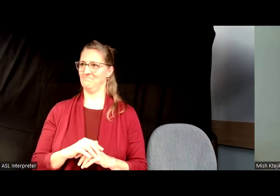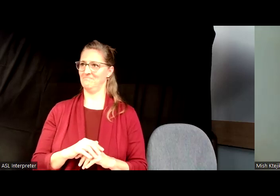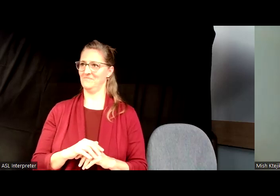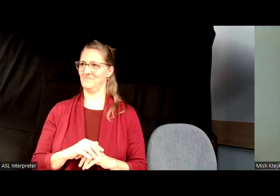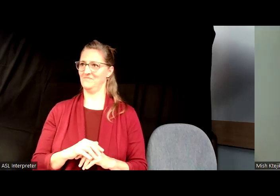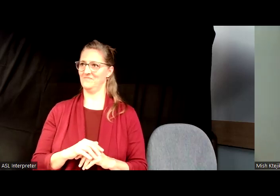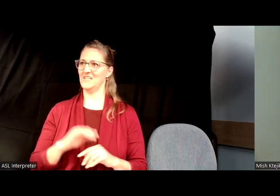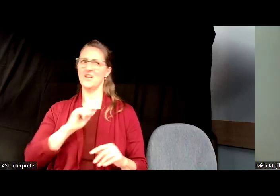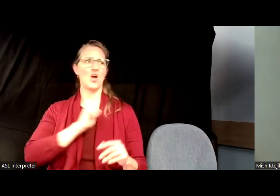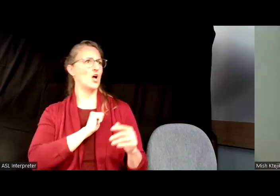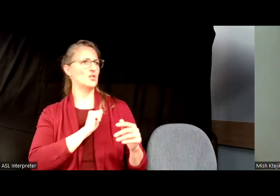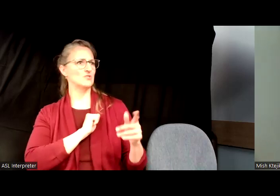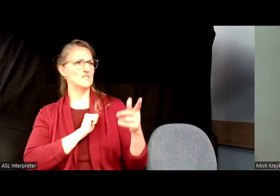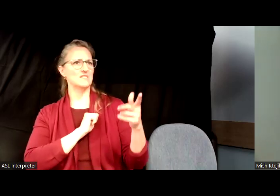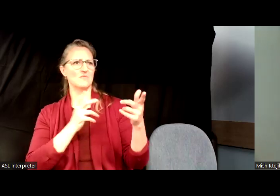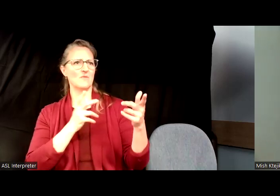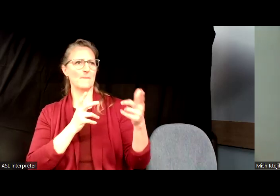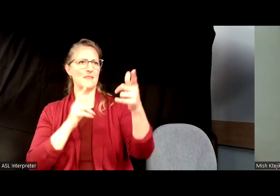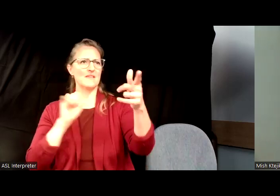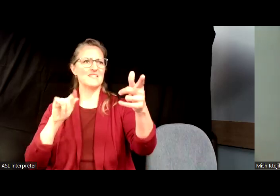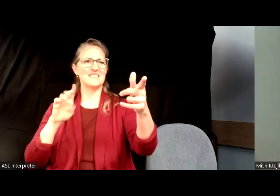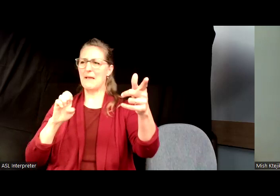I understanding what we're talking about correctly?